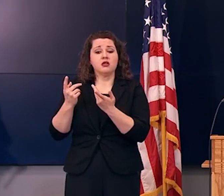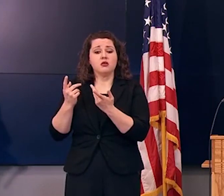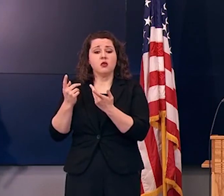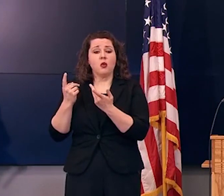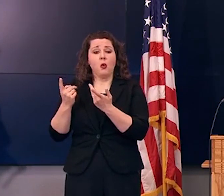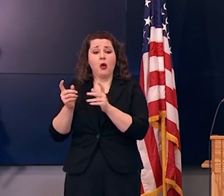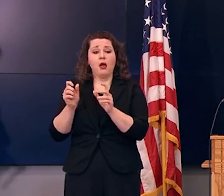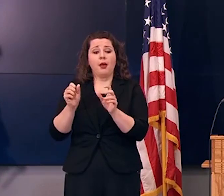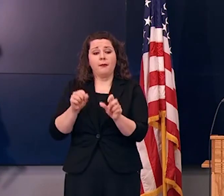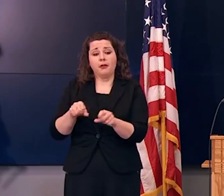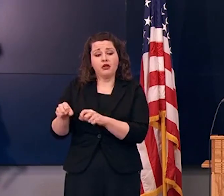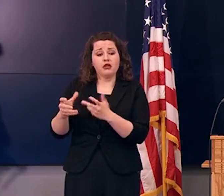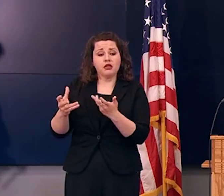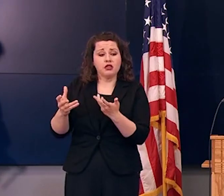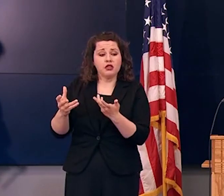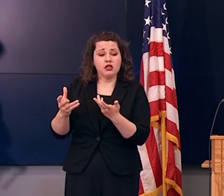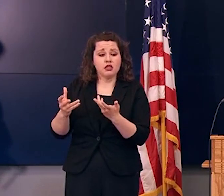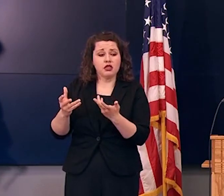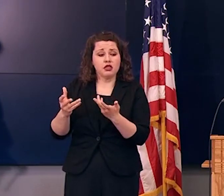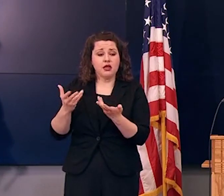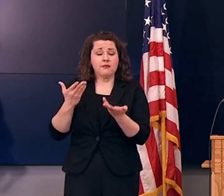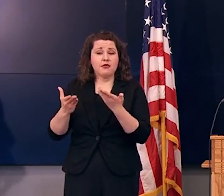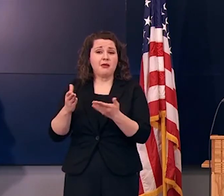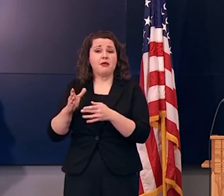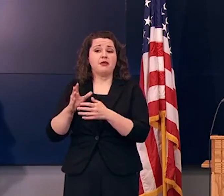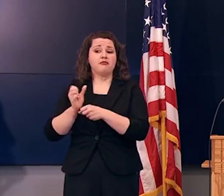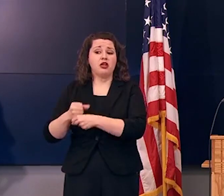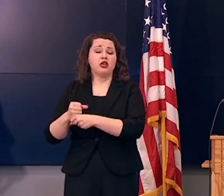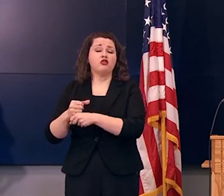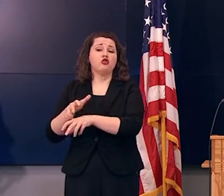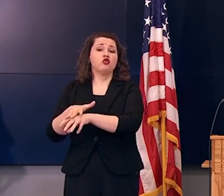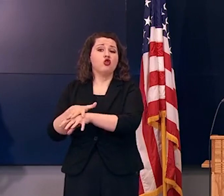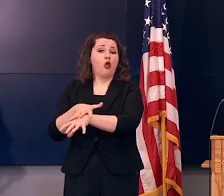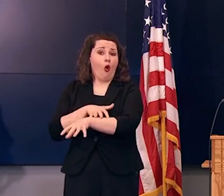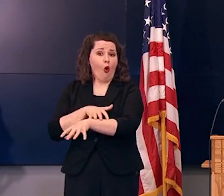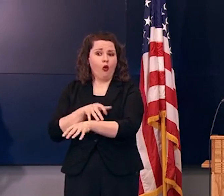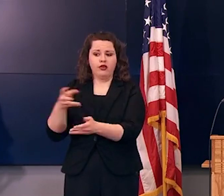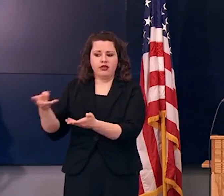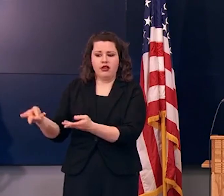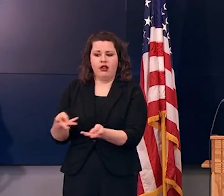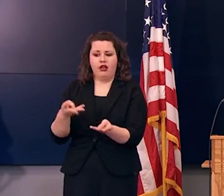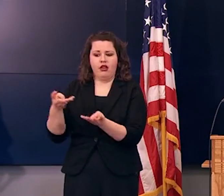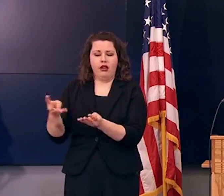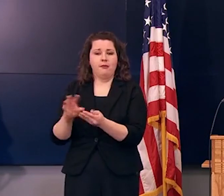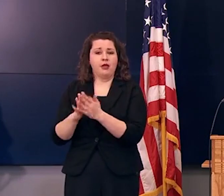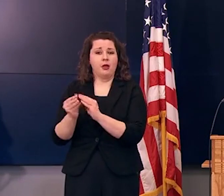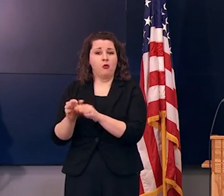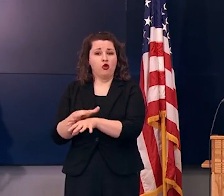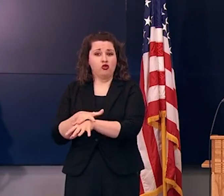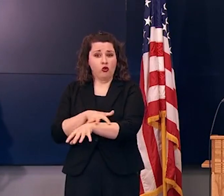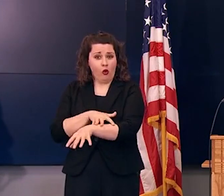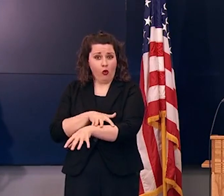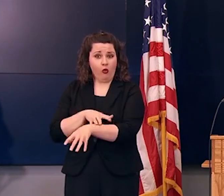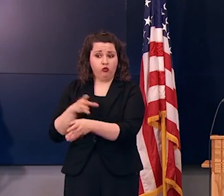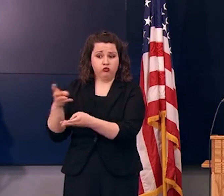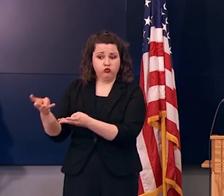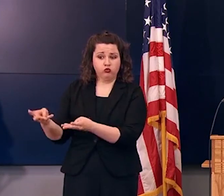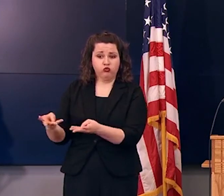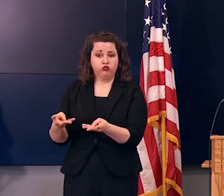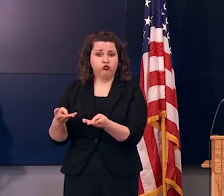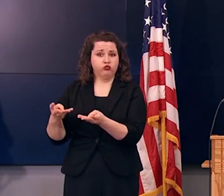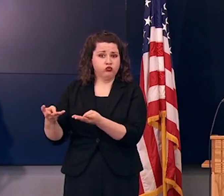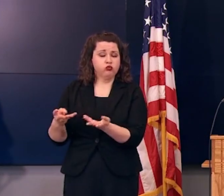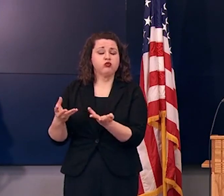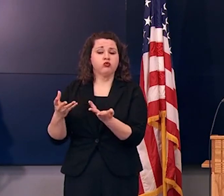be slowing down those production or assembly lines and slowing down production as a means